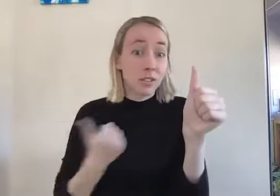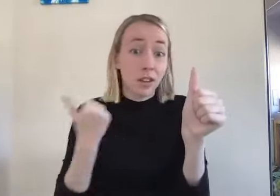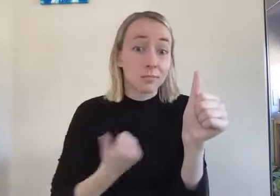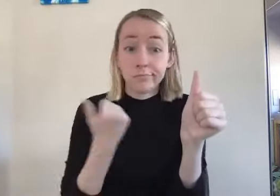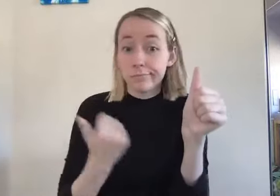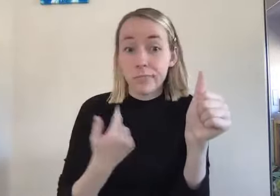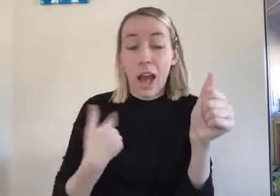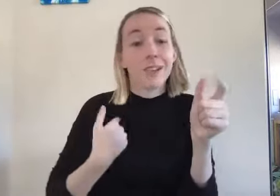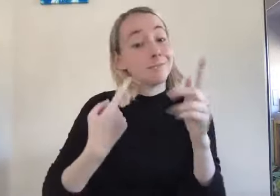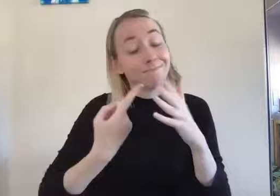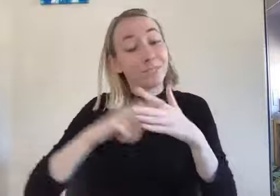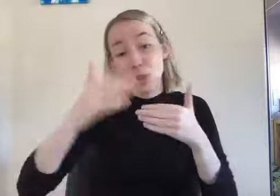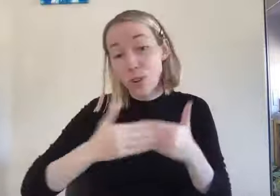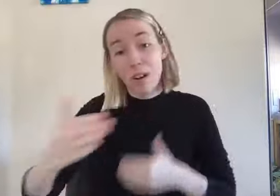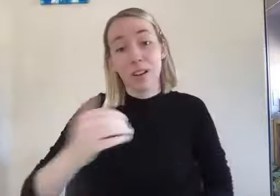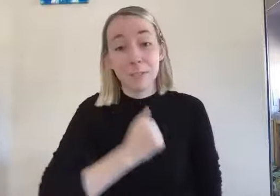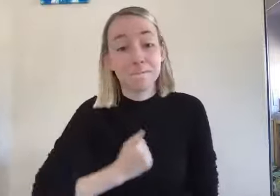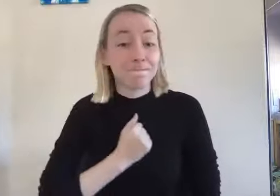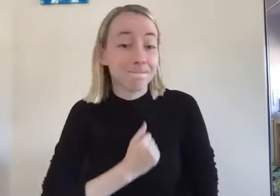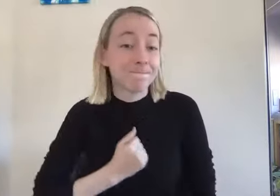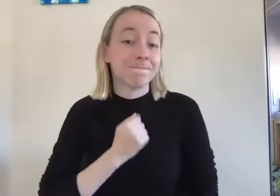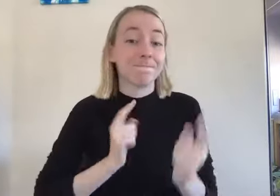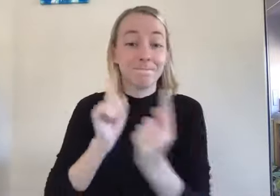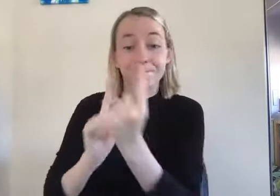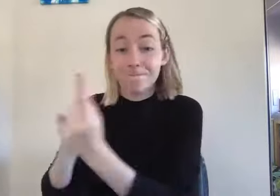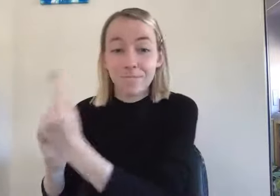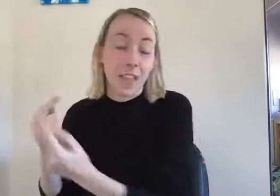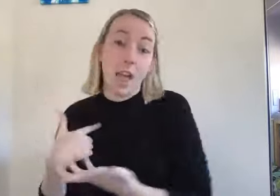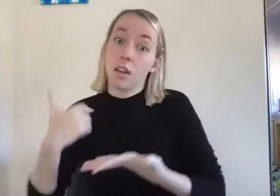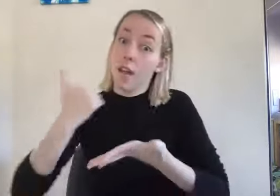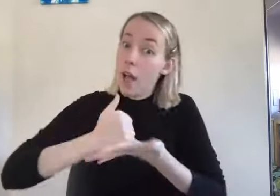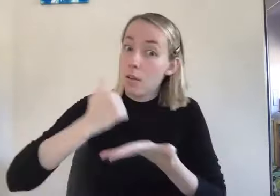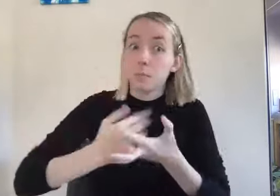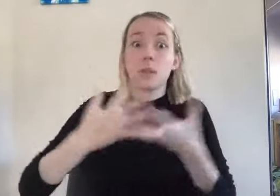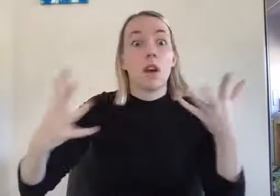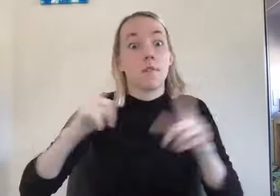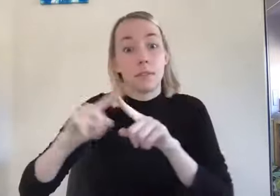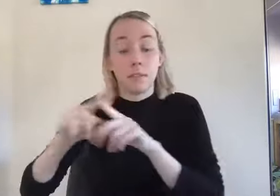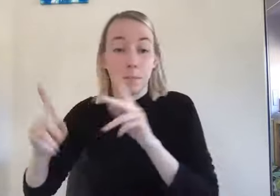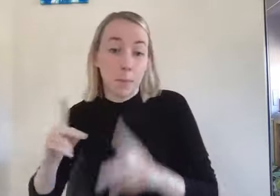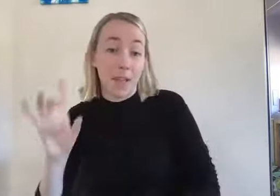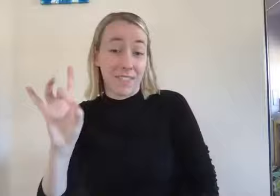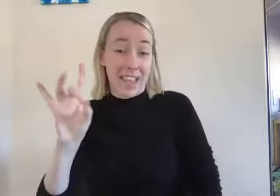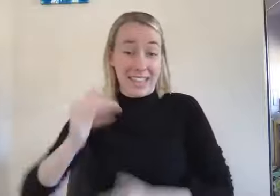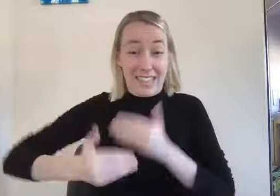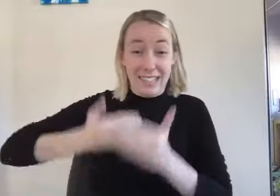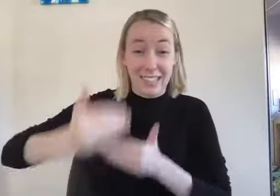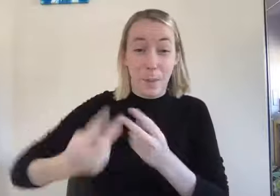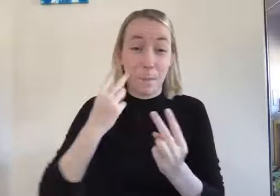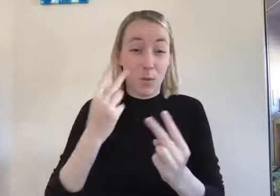that. And I started making my amends, and I did it with a lot of help from a lot of people. We did an 8-step